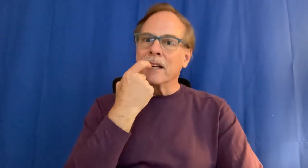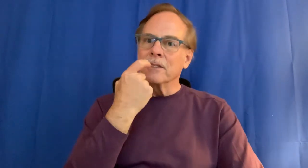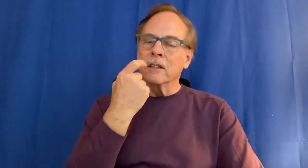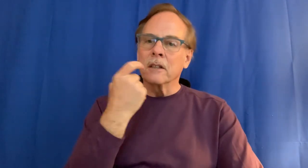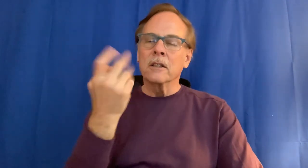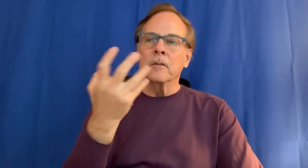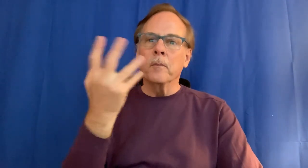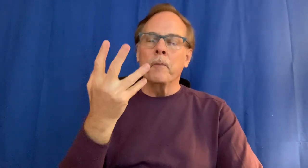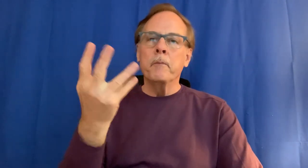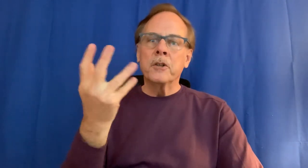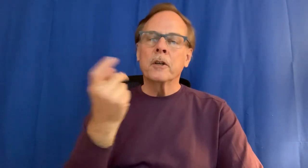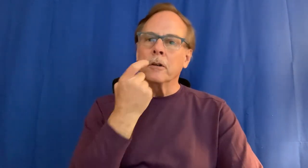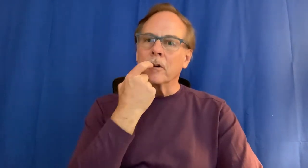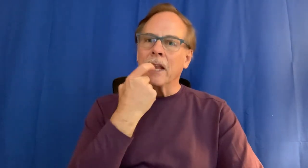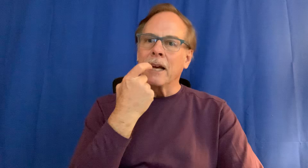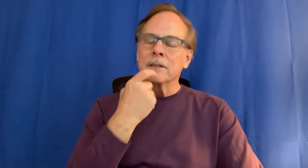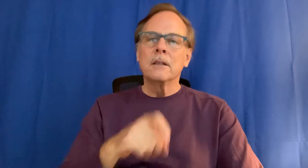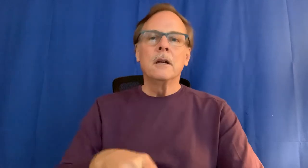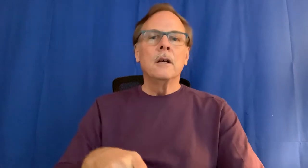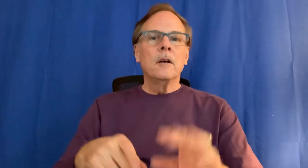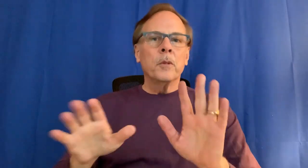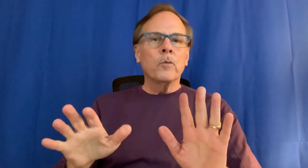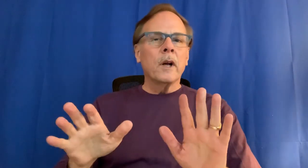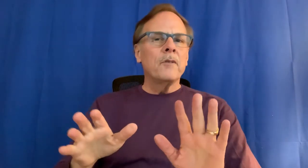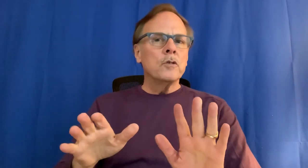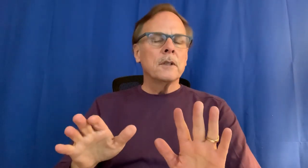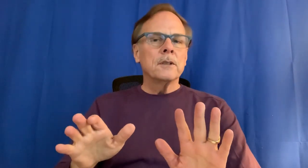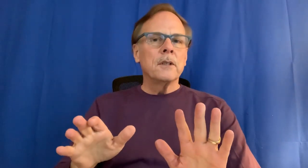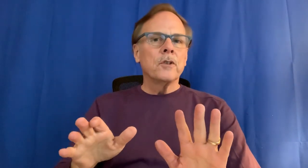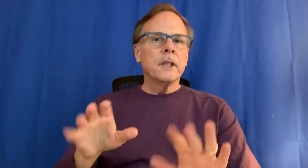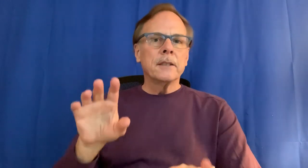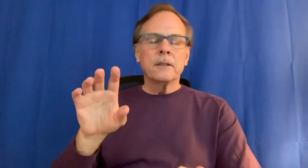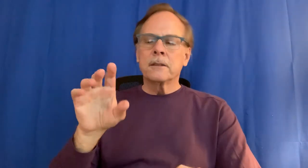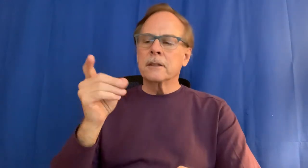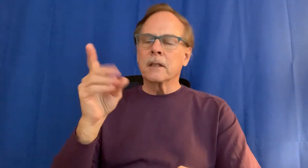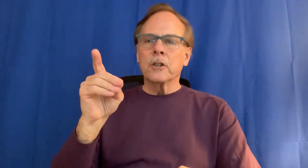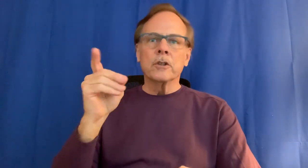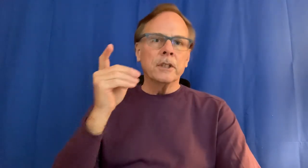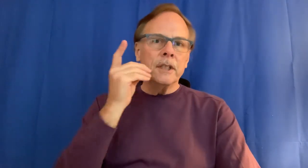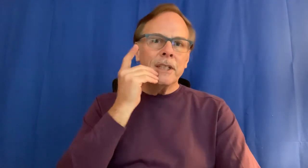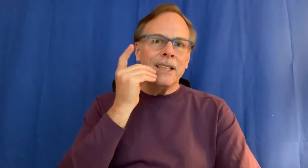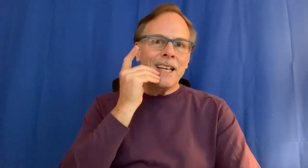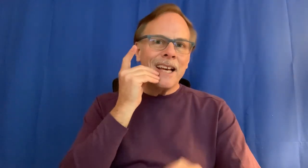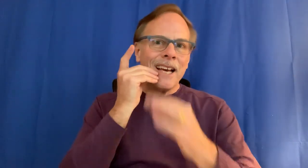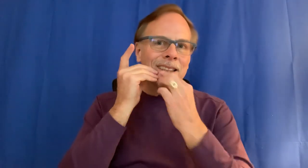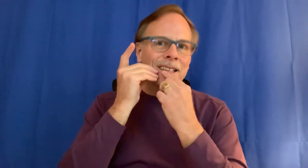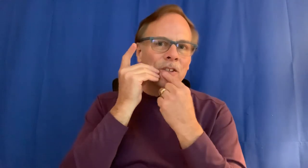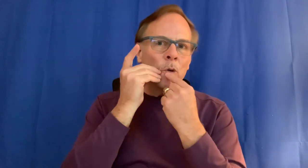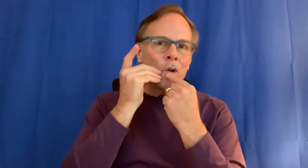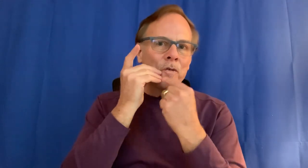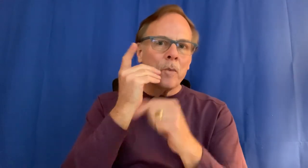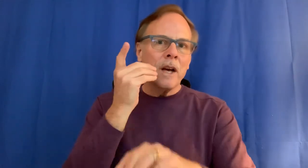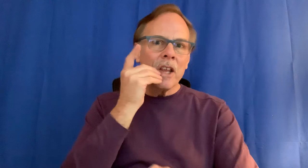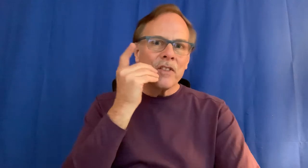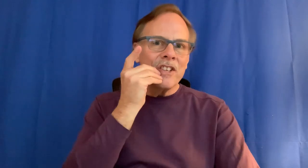so the material glass. But what I've usually seen for dentist is letter D at the corner of your mouth, the D,